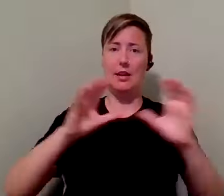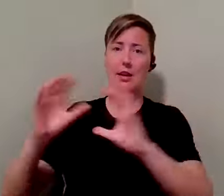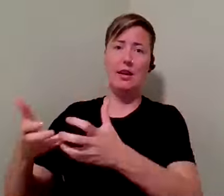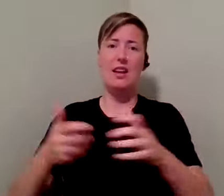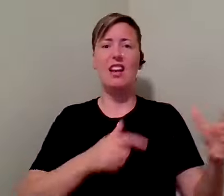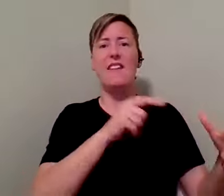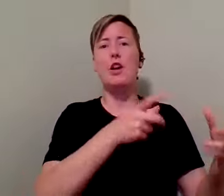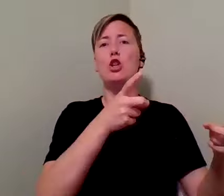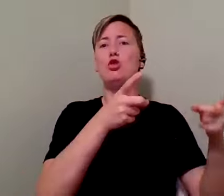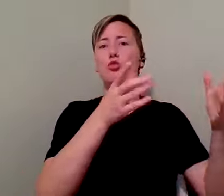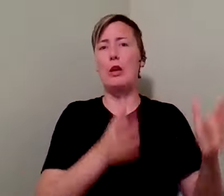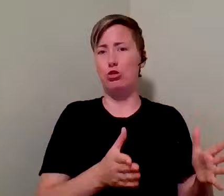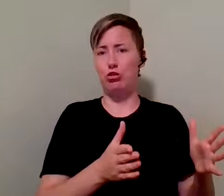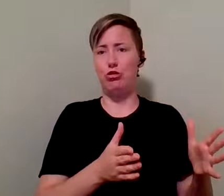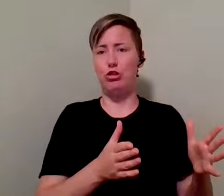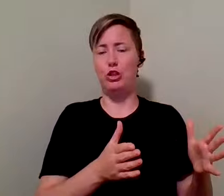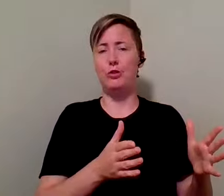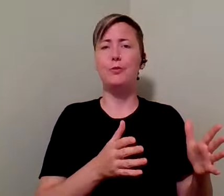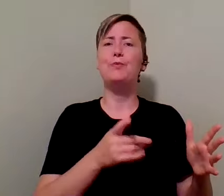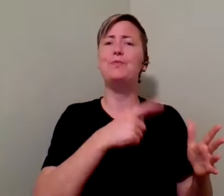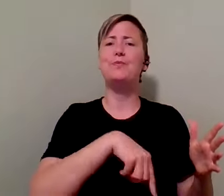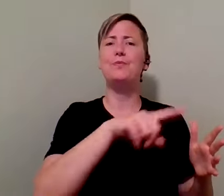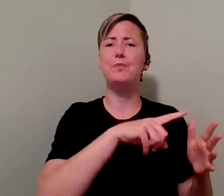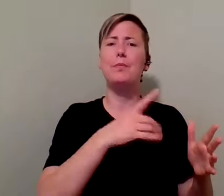them. These were the kind of guys who said,